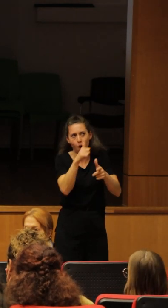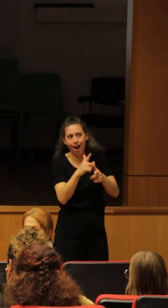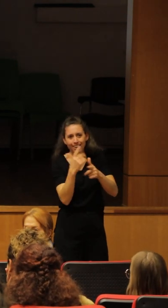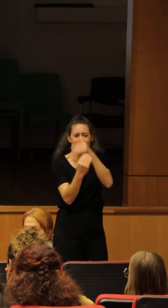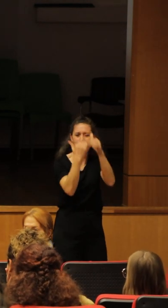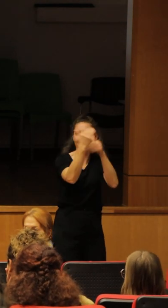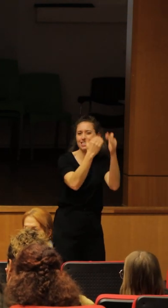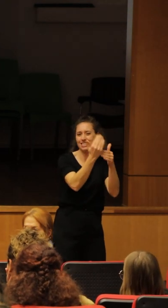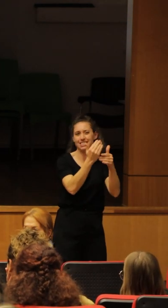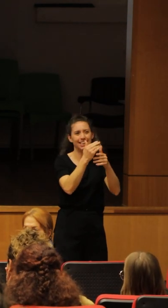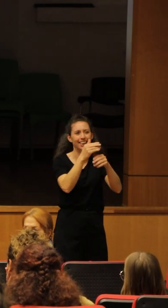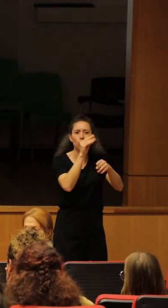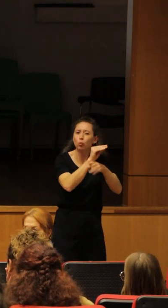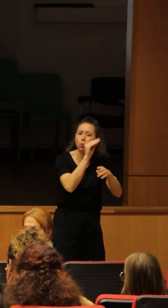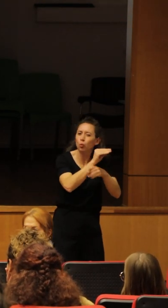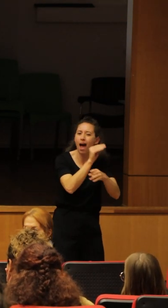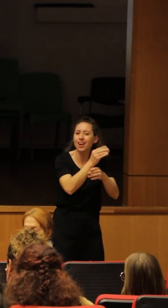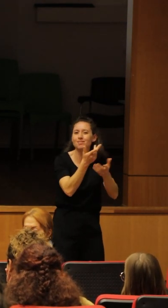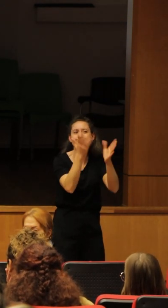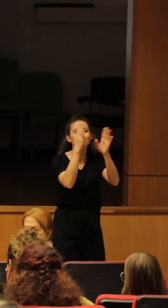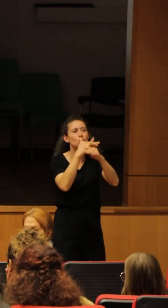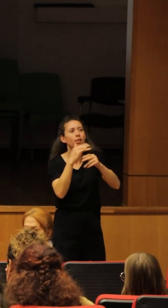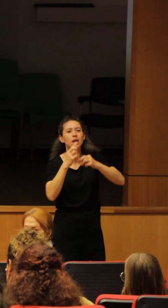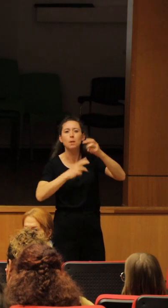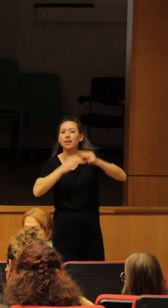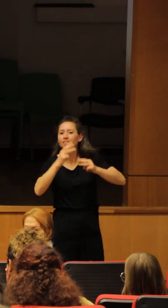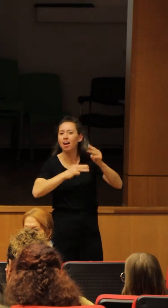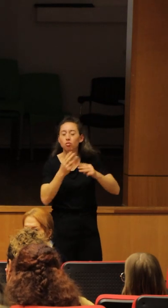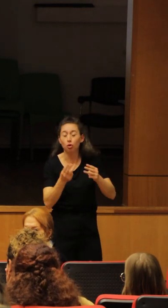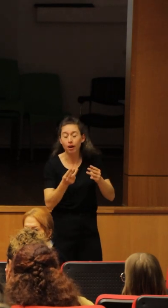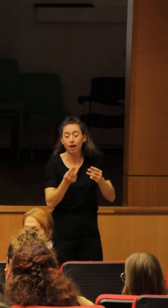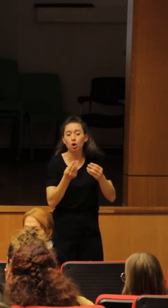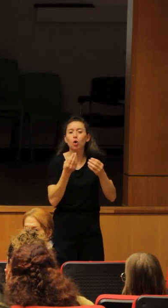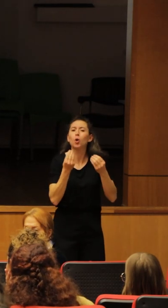The metaphorical level is usually low, maybe.